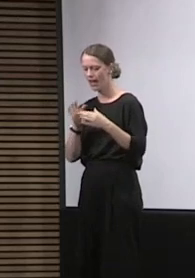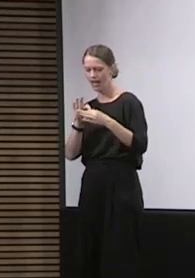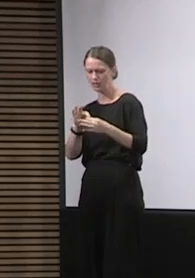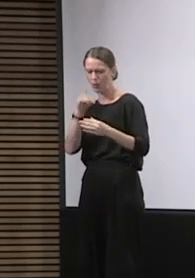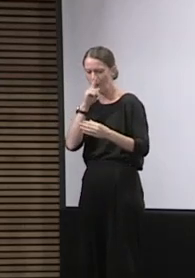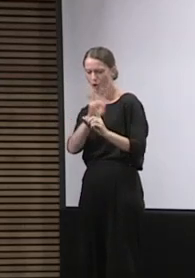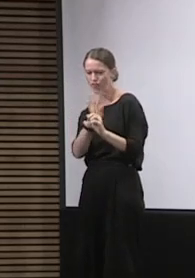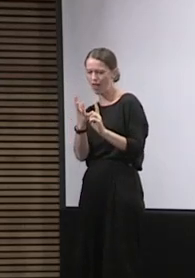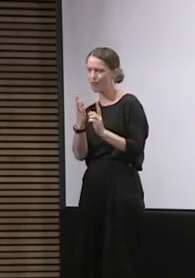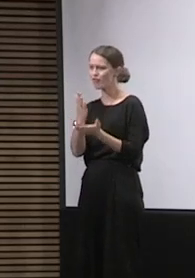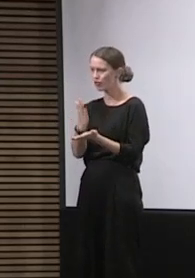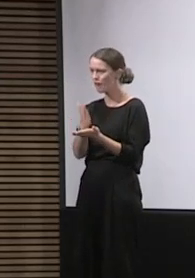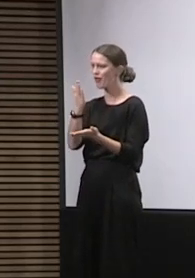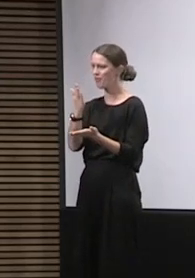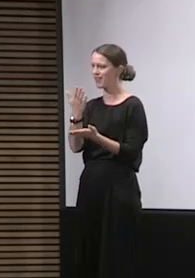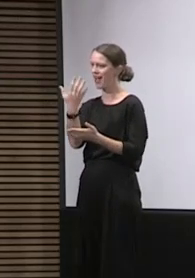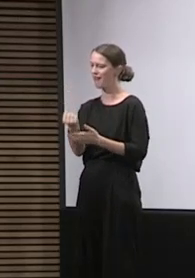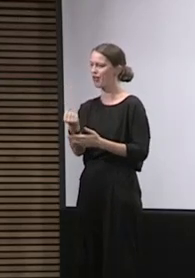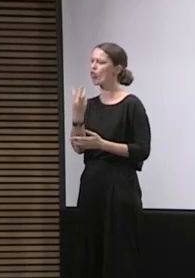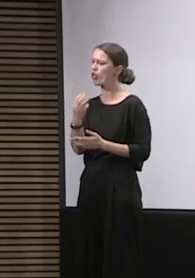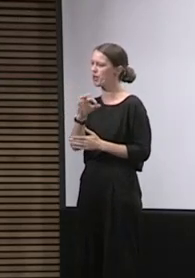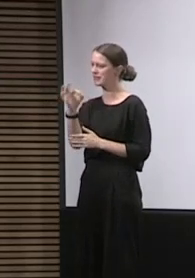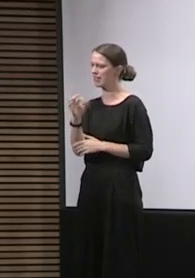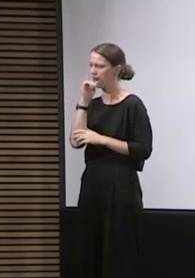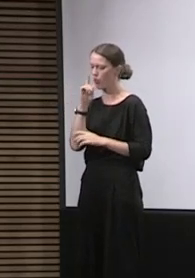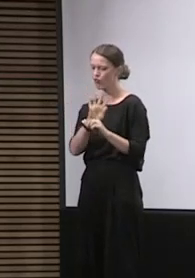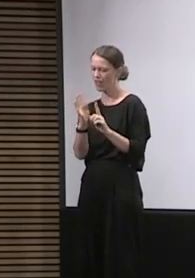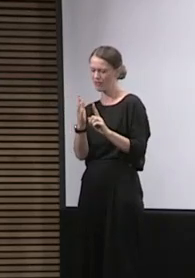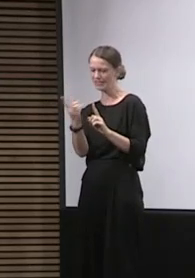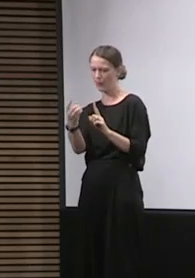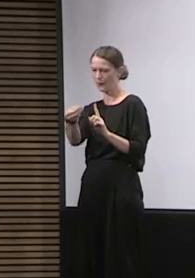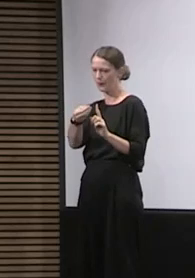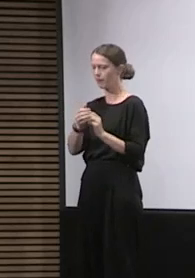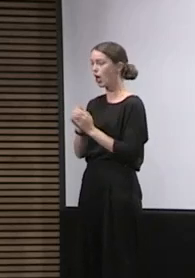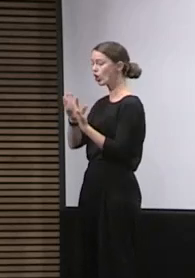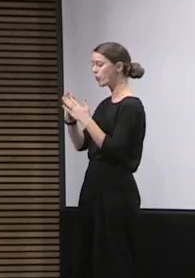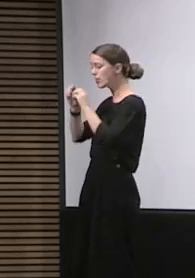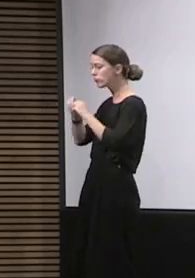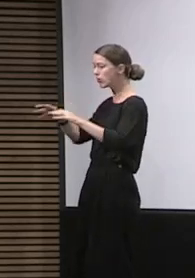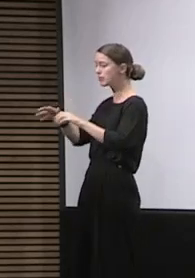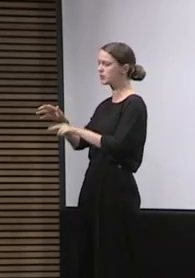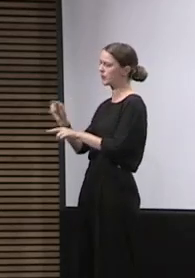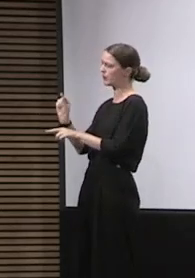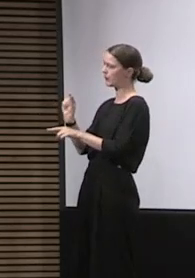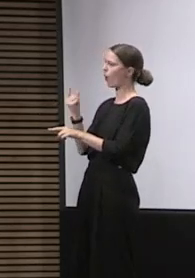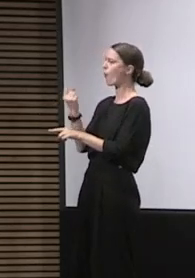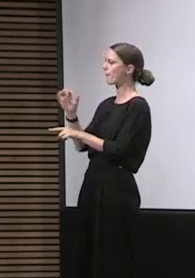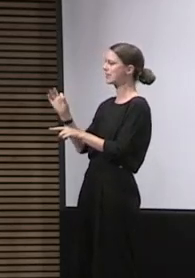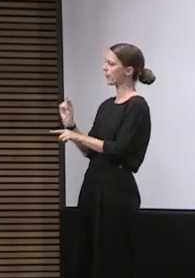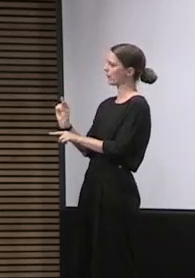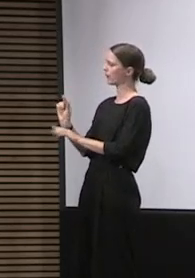confirmed cases within New Zealand of 30% and community transmission at about